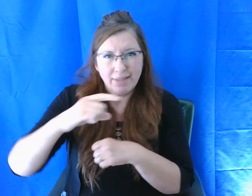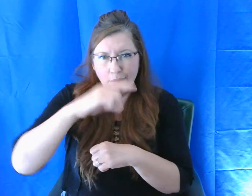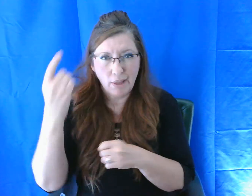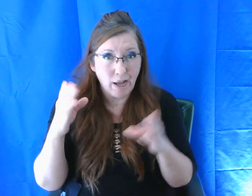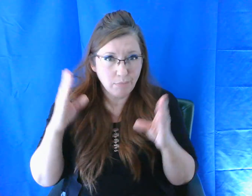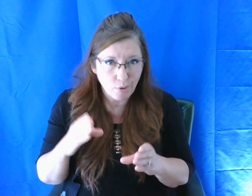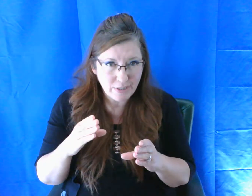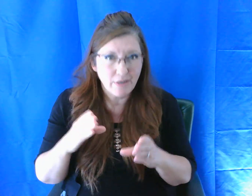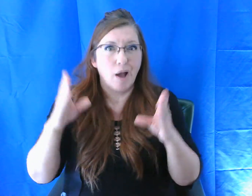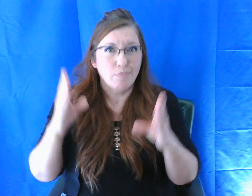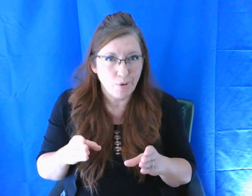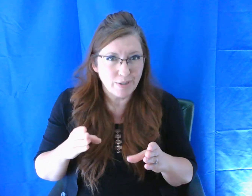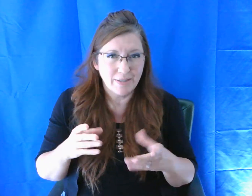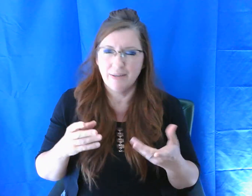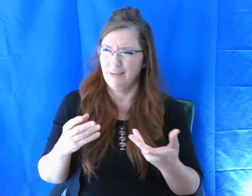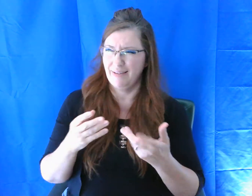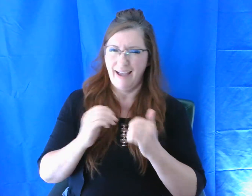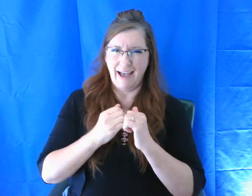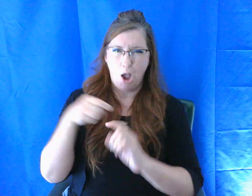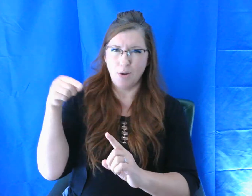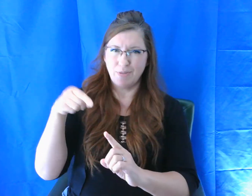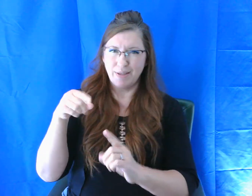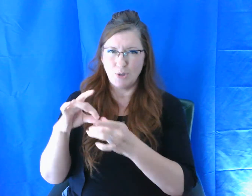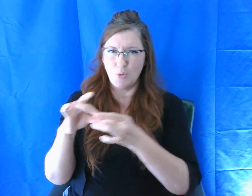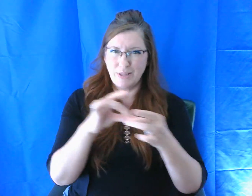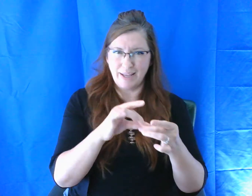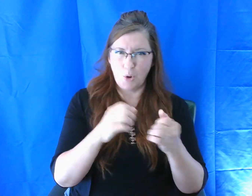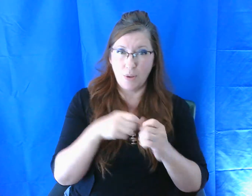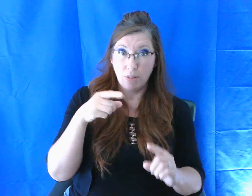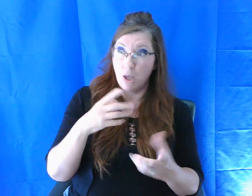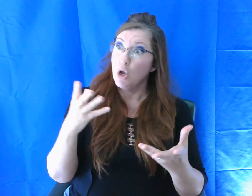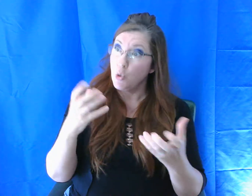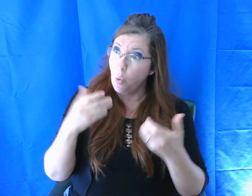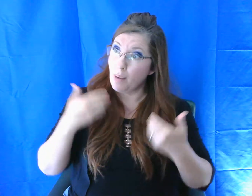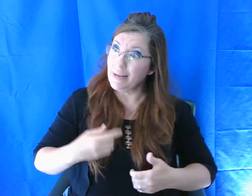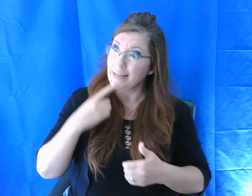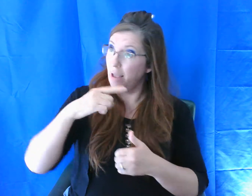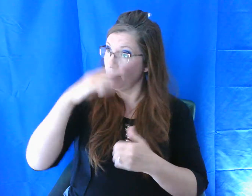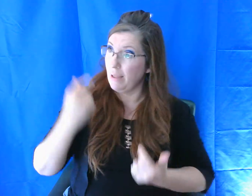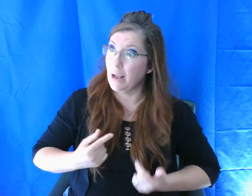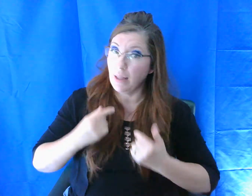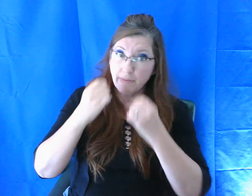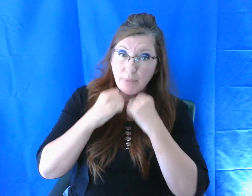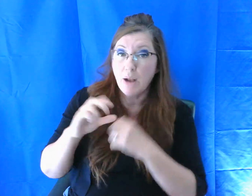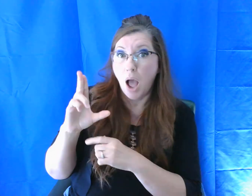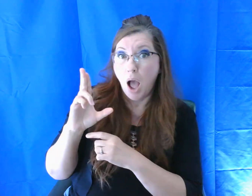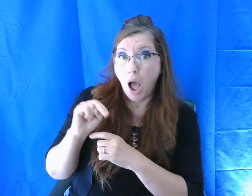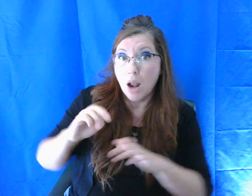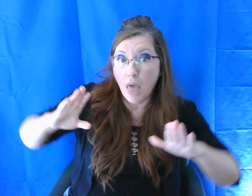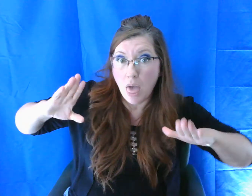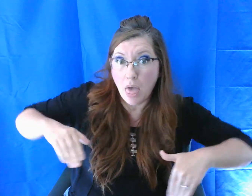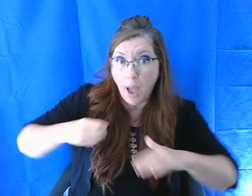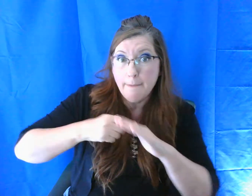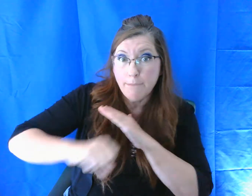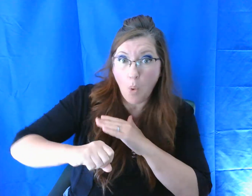I don't know how this has to do with. You want me to say Black Lives Matter? Unborn Black Lives Matter. Unborn Black